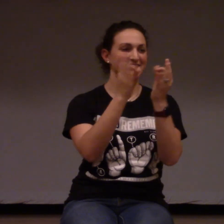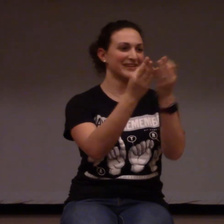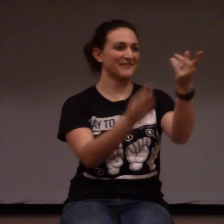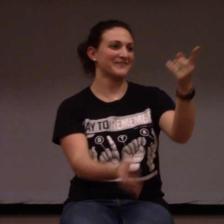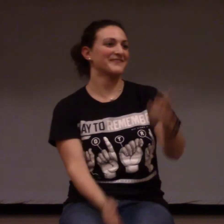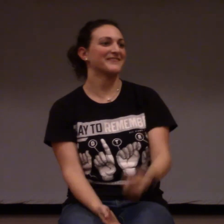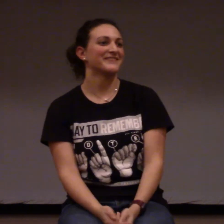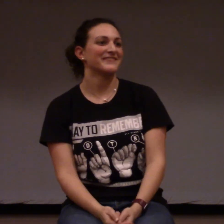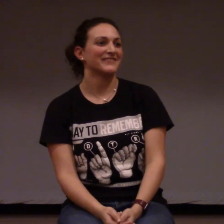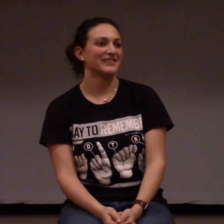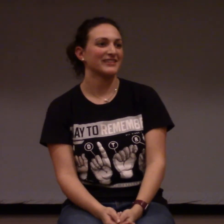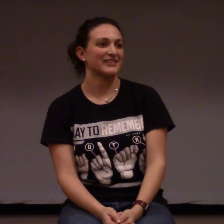Yep.